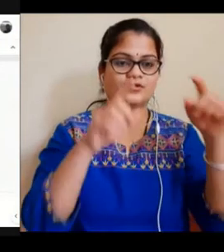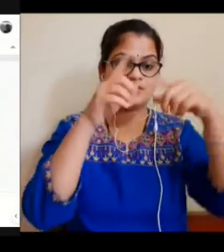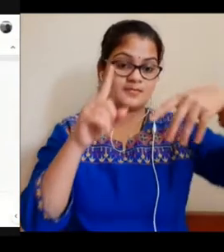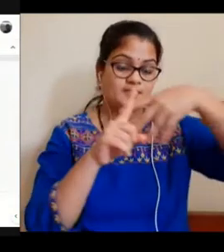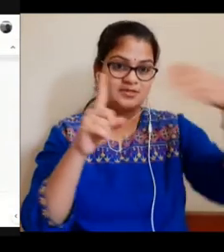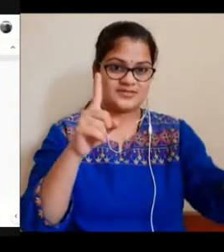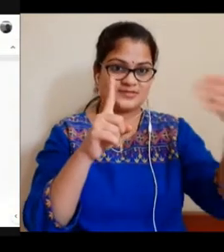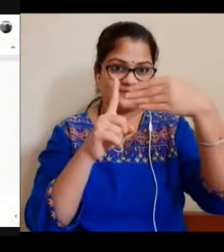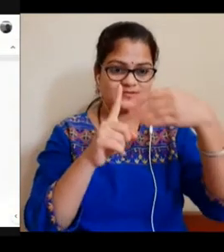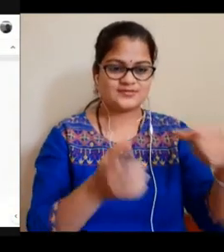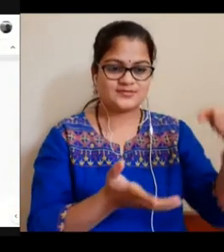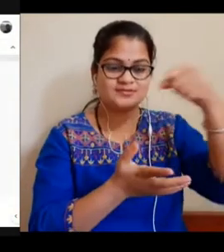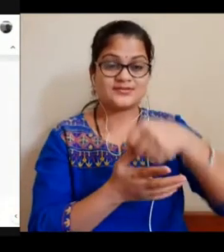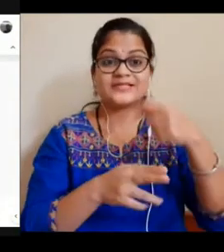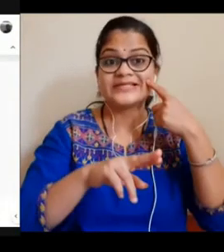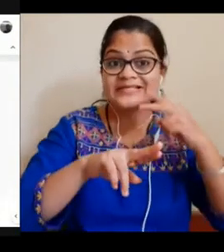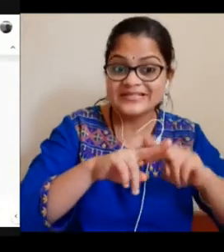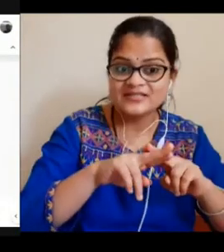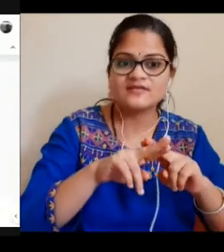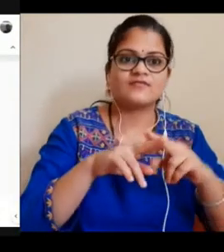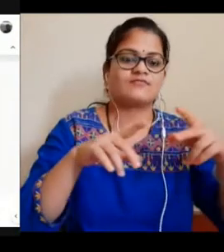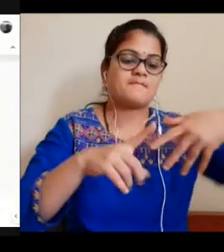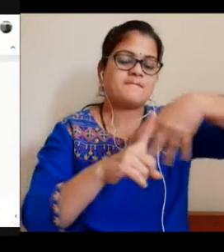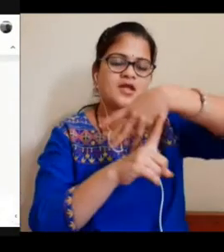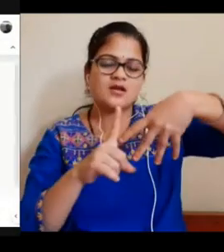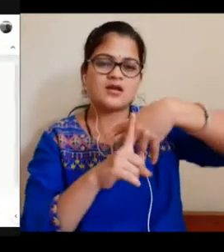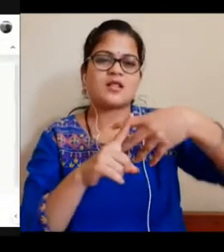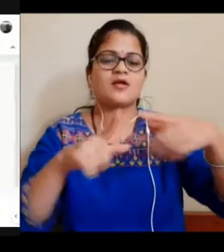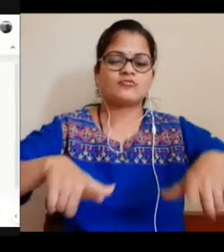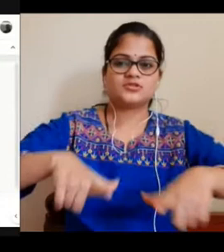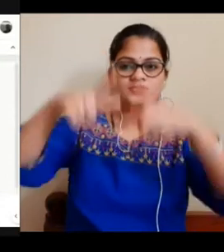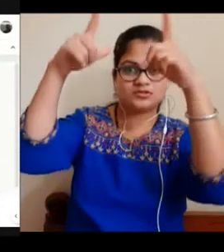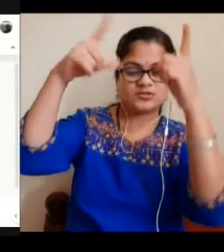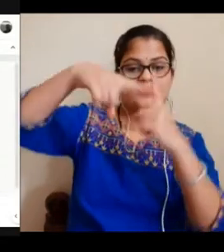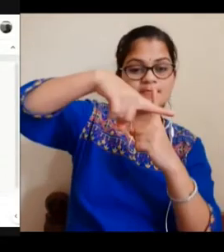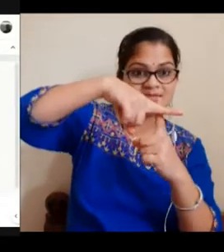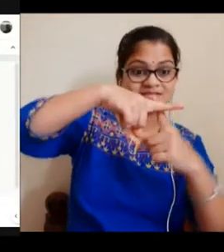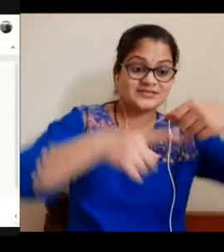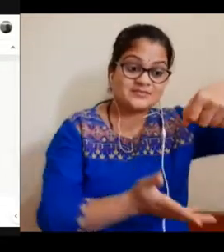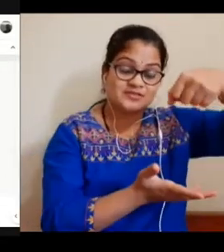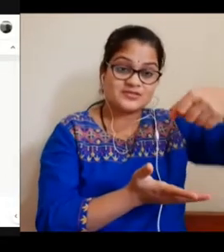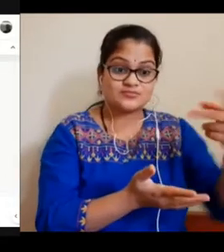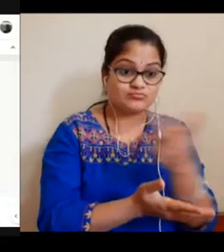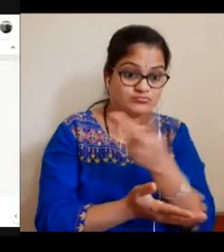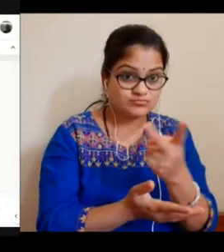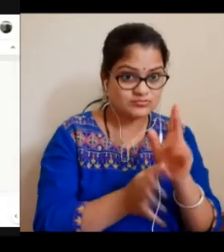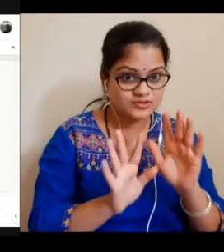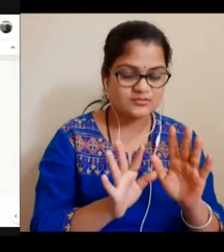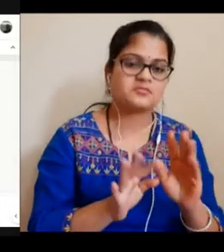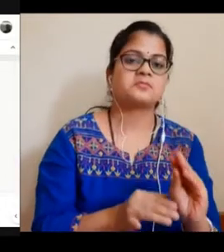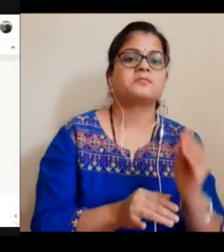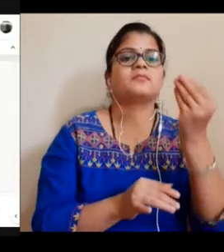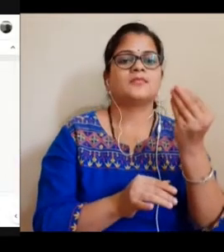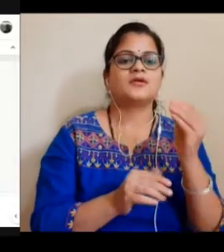So I think it's better if the basket is also inserted in the background. So what you have to do is then